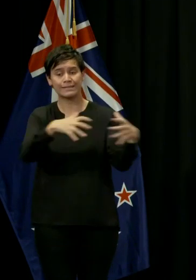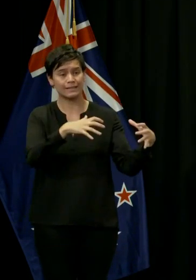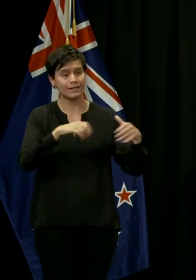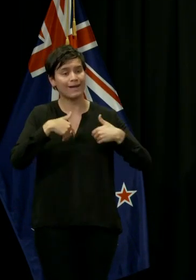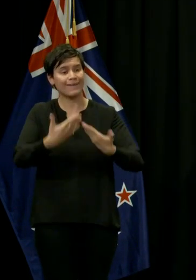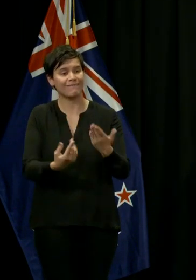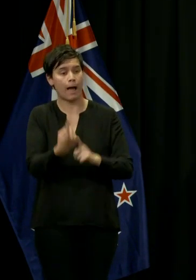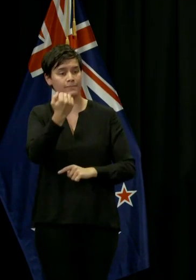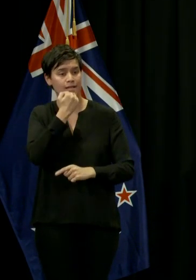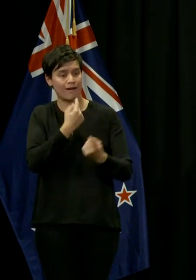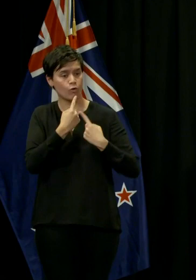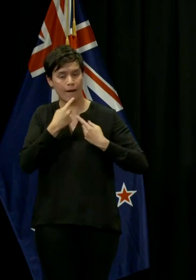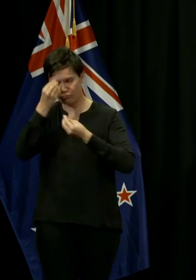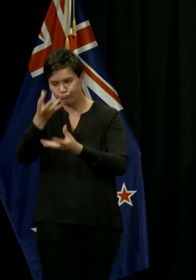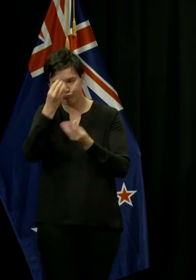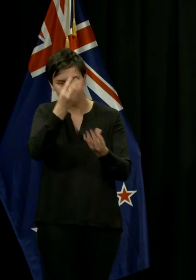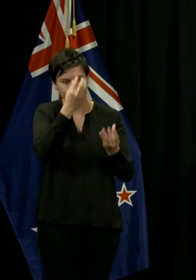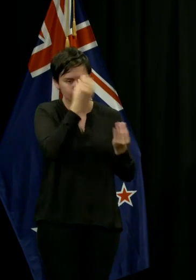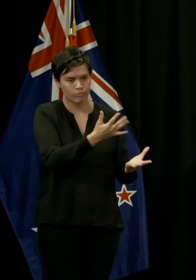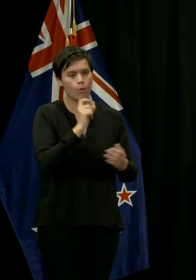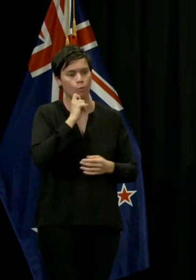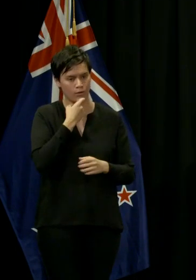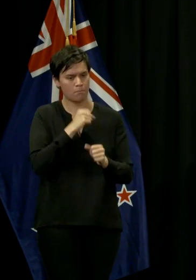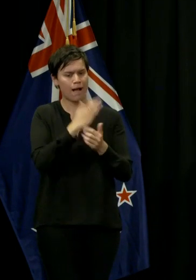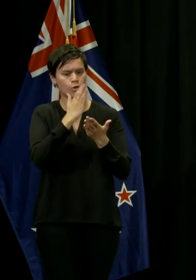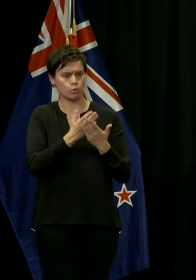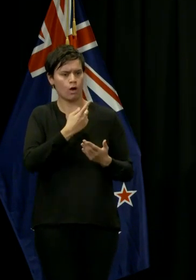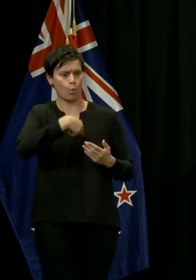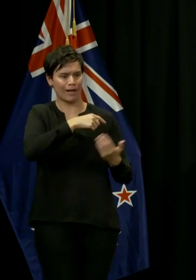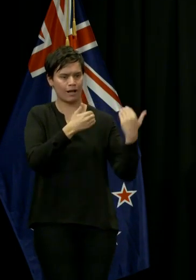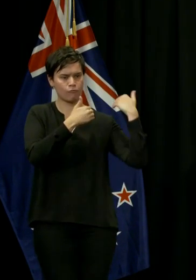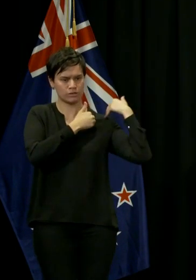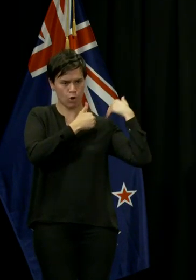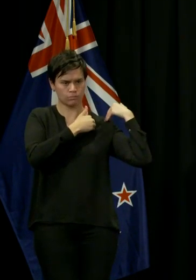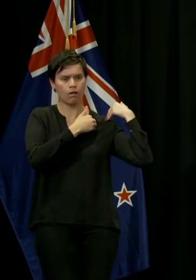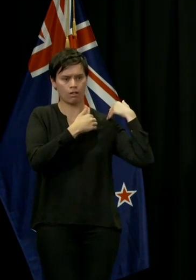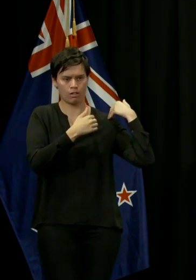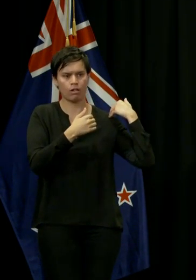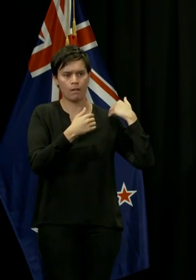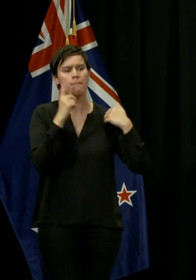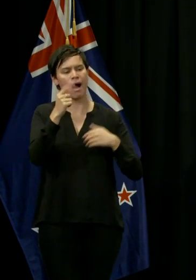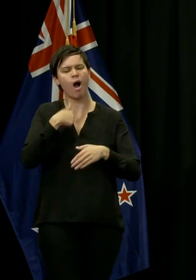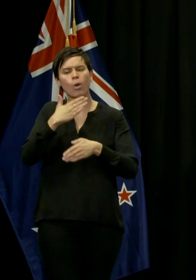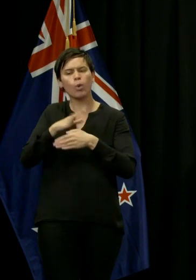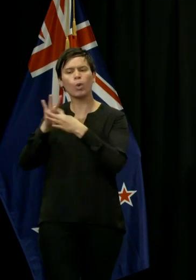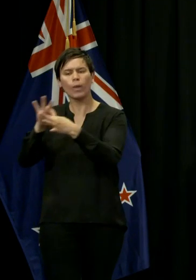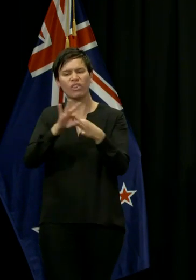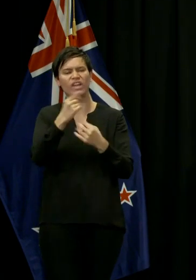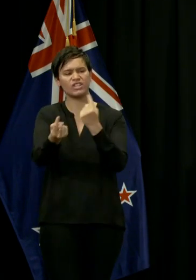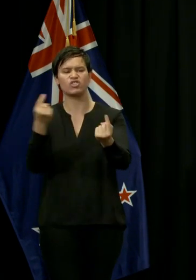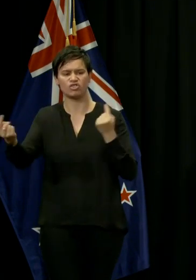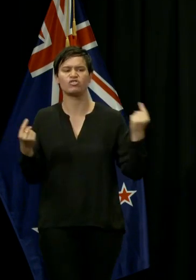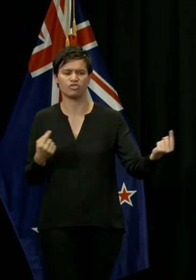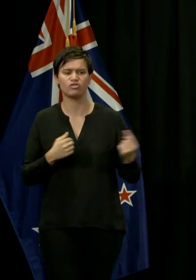to hold us to account through a different form while we are in this remote situation. But I'll work through with them directly what that looks like, as I will with